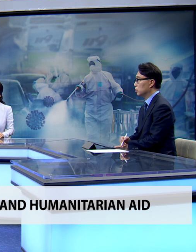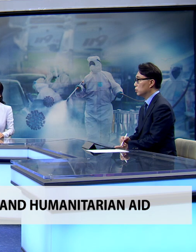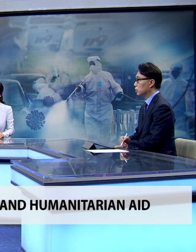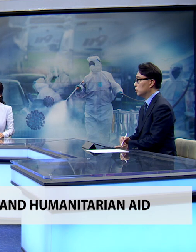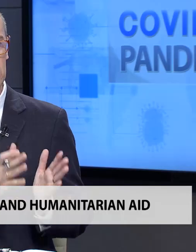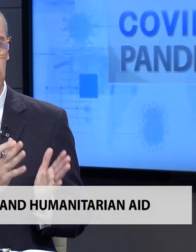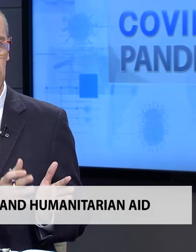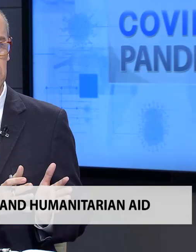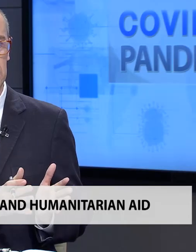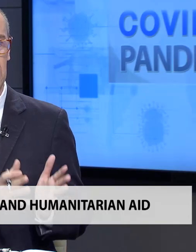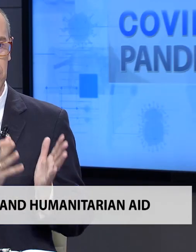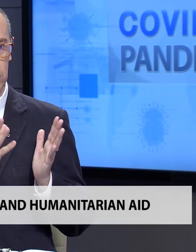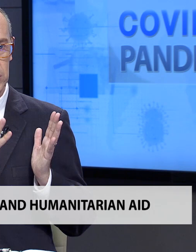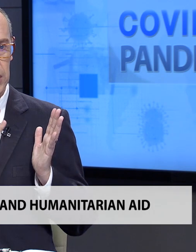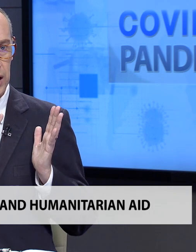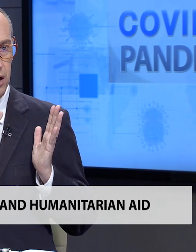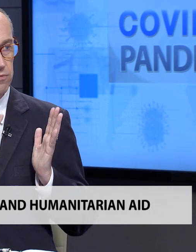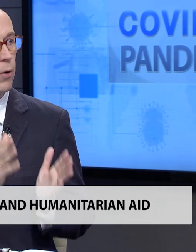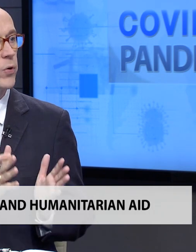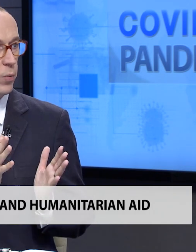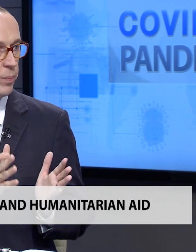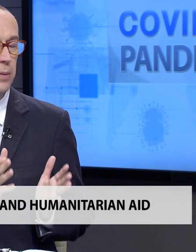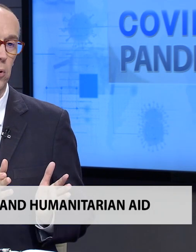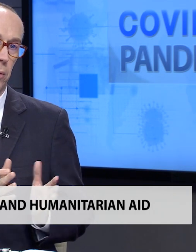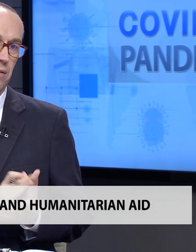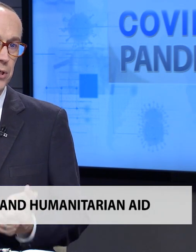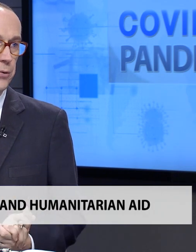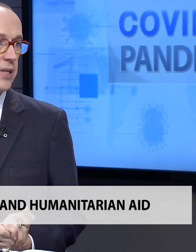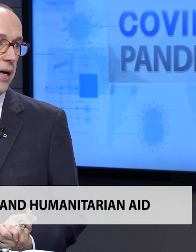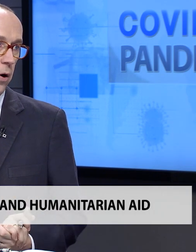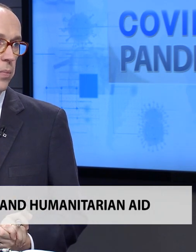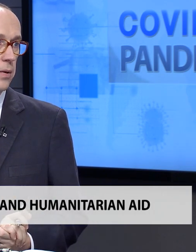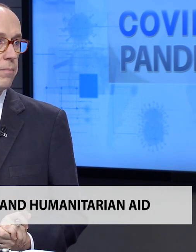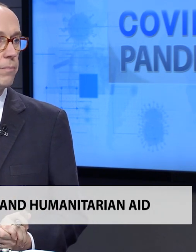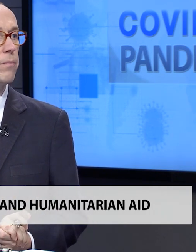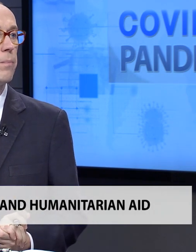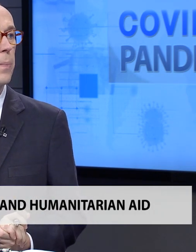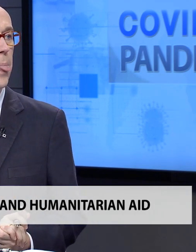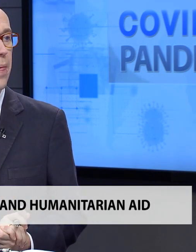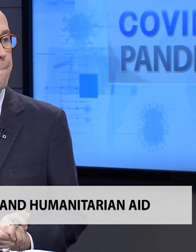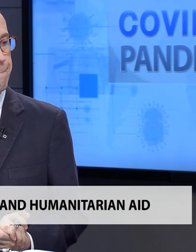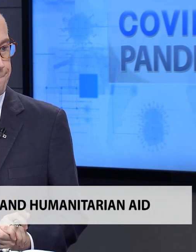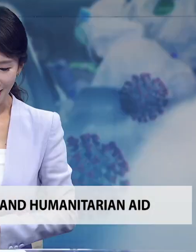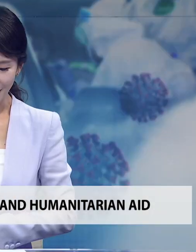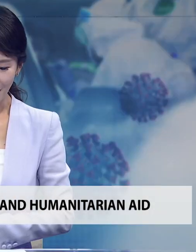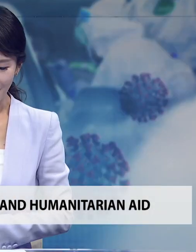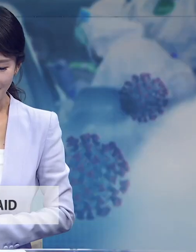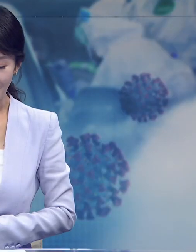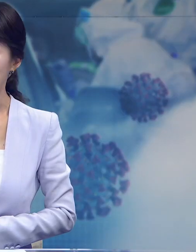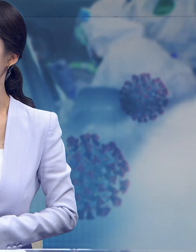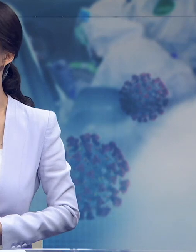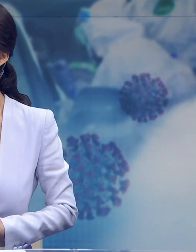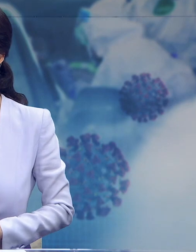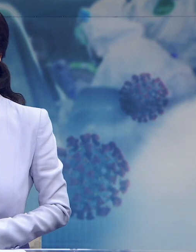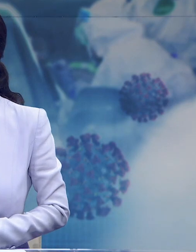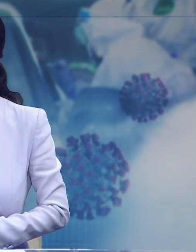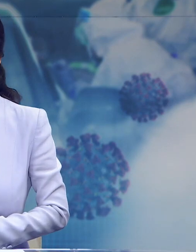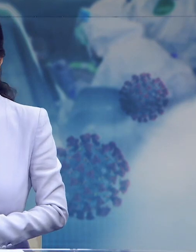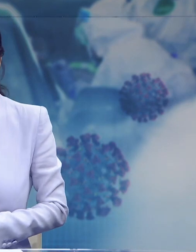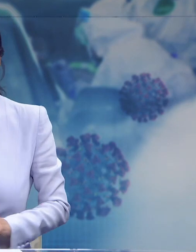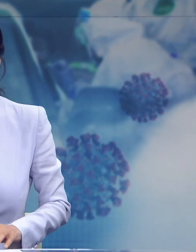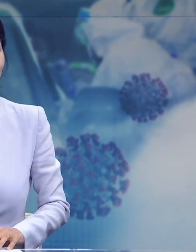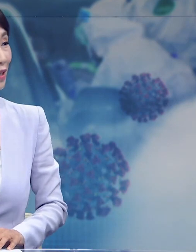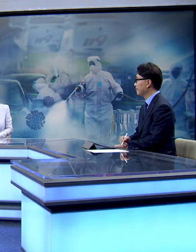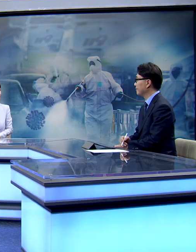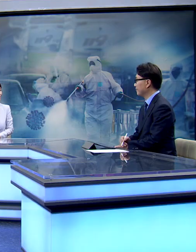that support is directed at those vulnerable people that we have a duty to help. Right. All right, Professor Tongs, thank you very much for your thoughts.